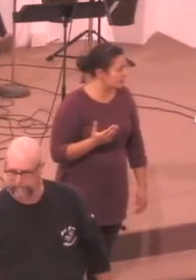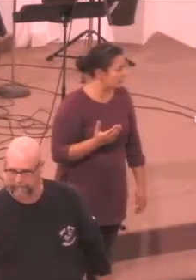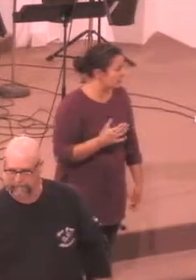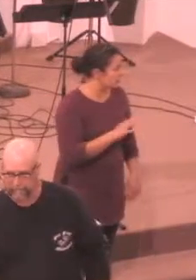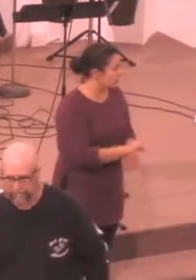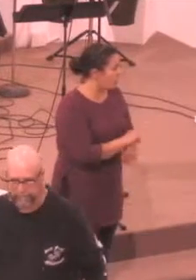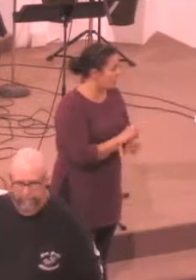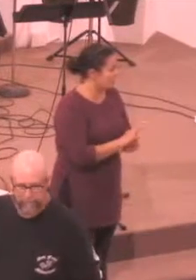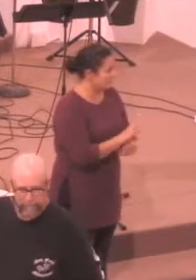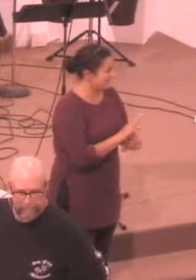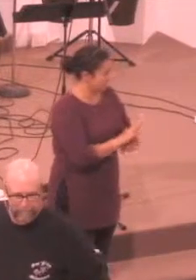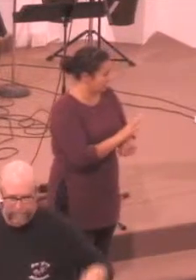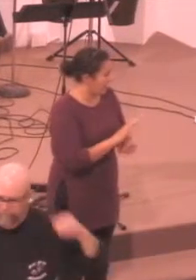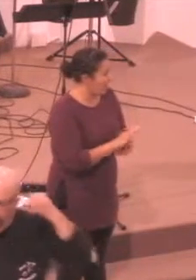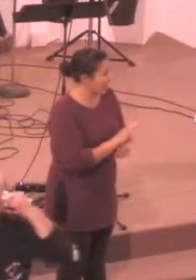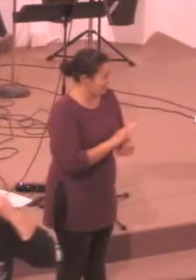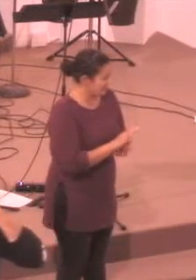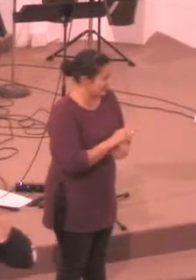Chocolate.